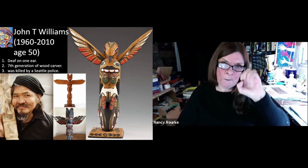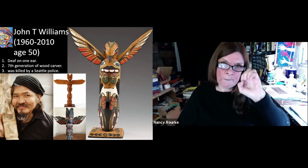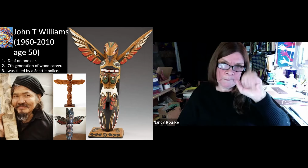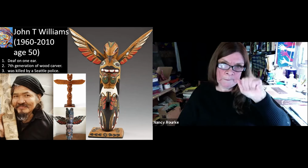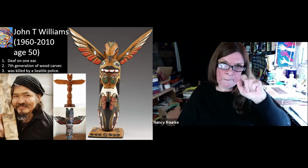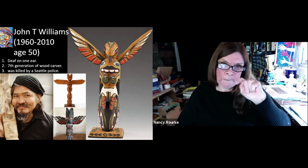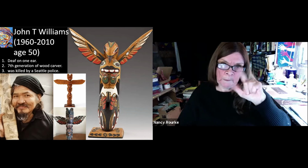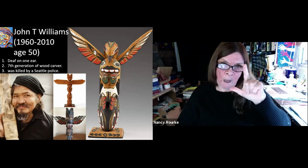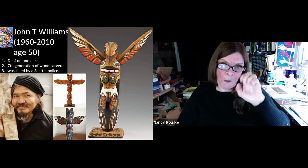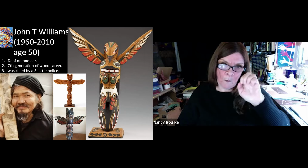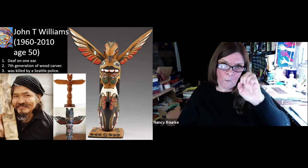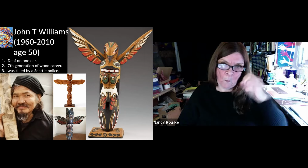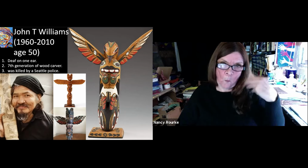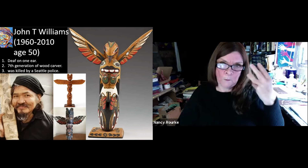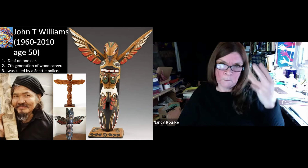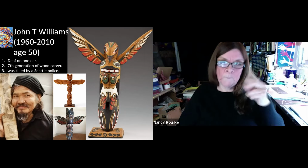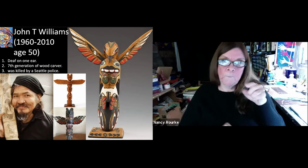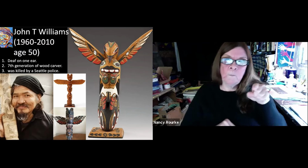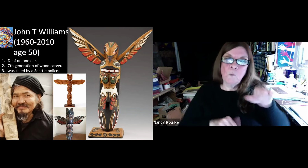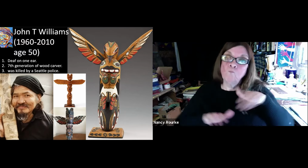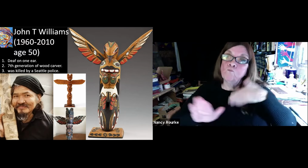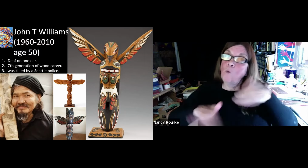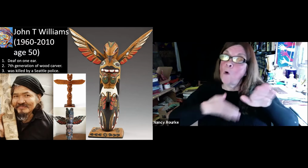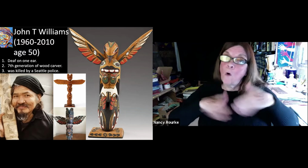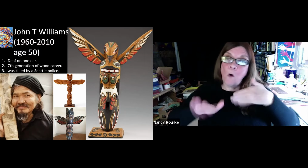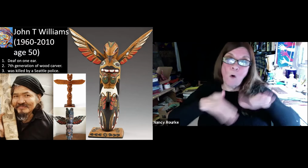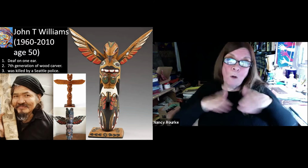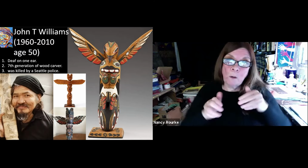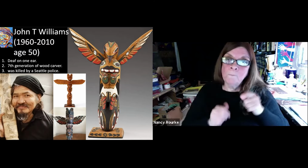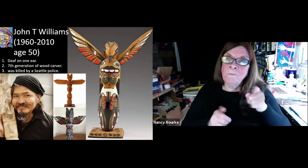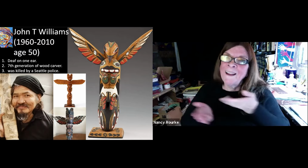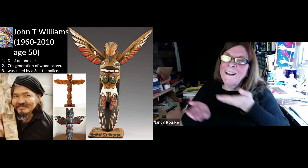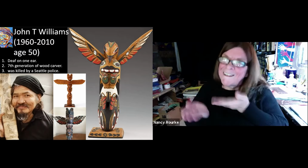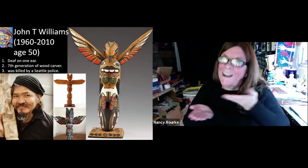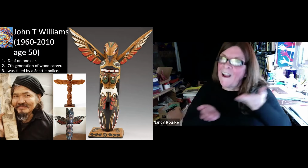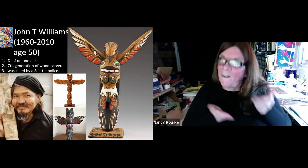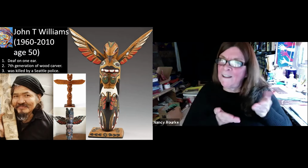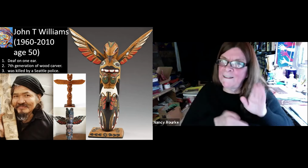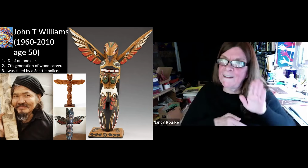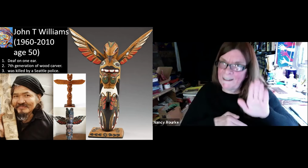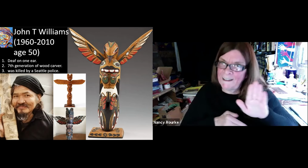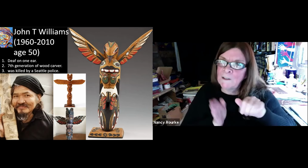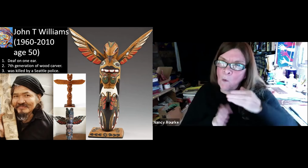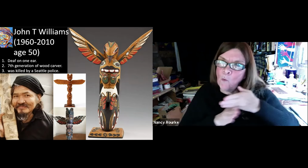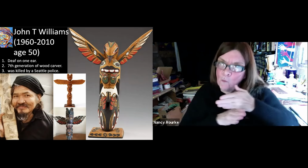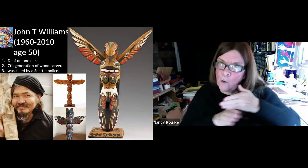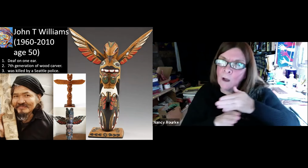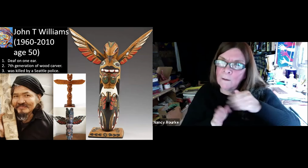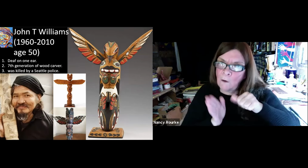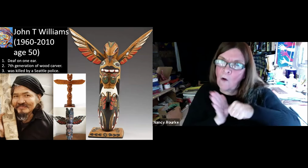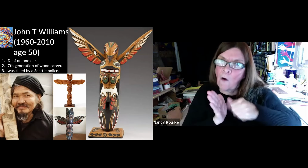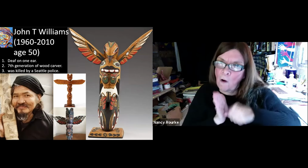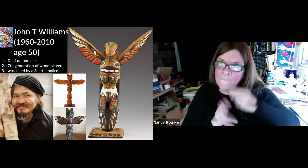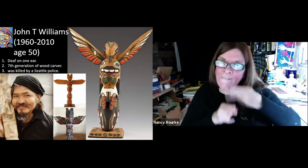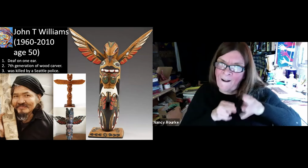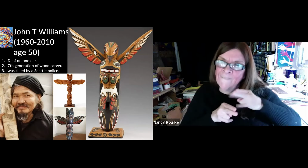The situation happened that John was in Seattle, a city in Washington. John was walking